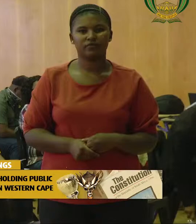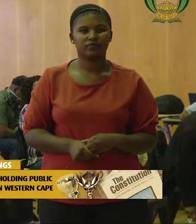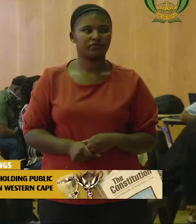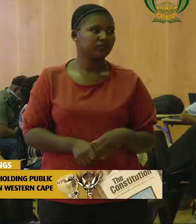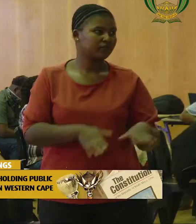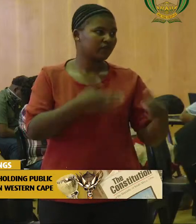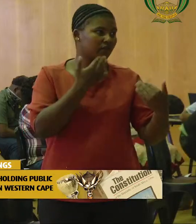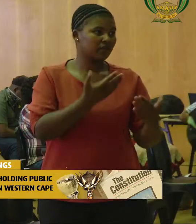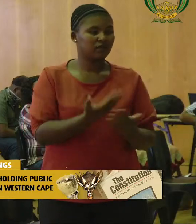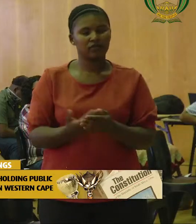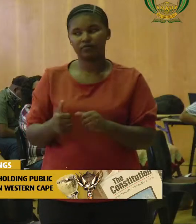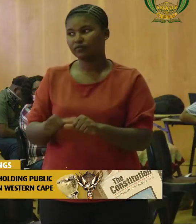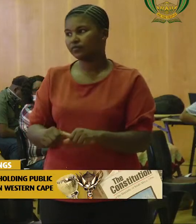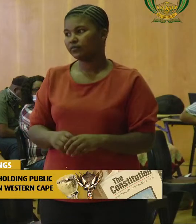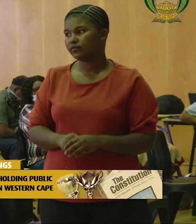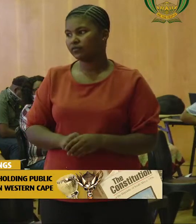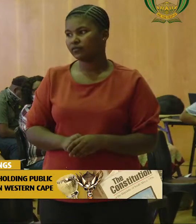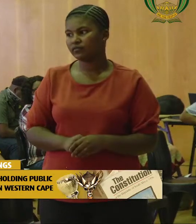Thank you. You can proceed.